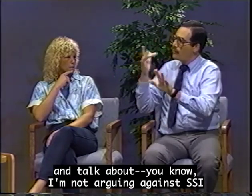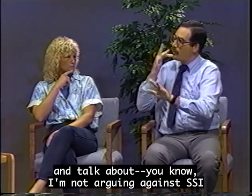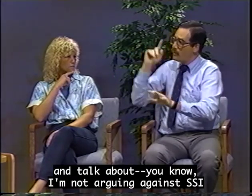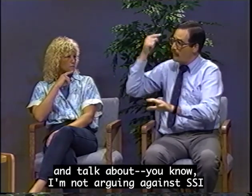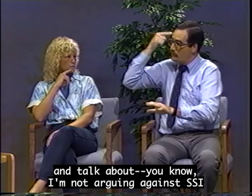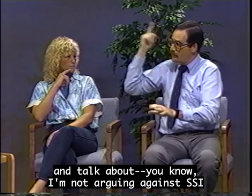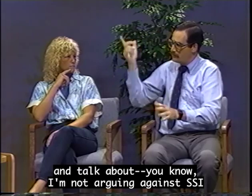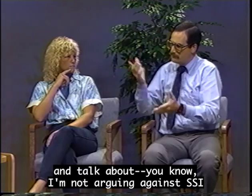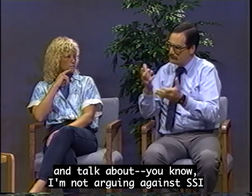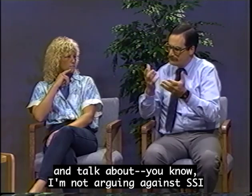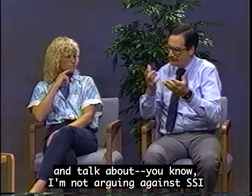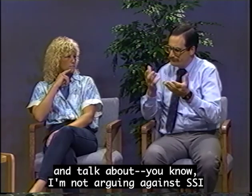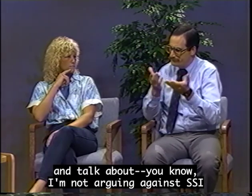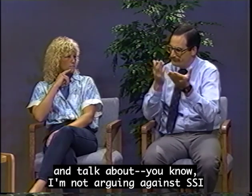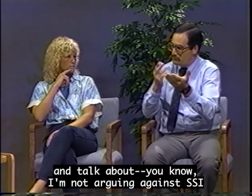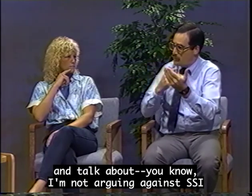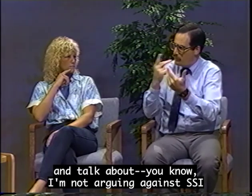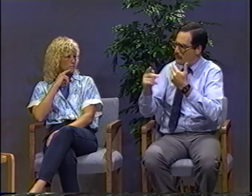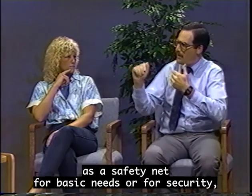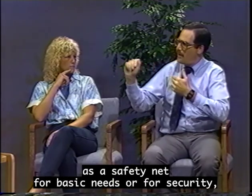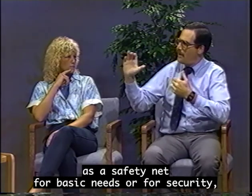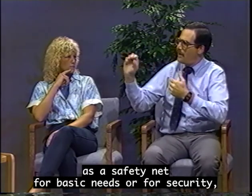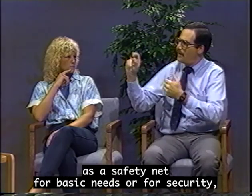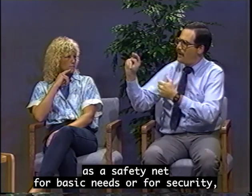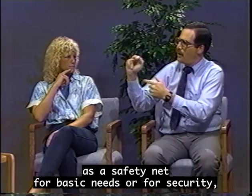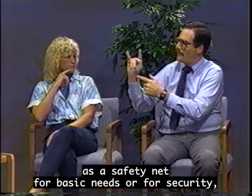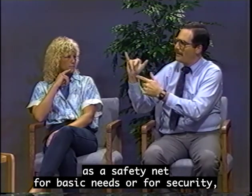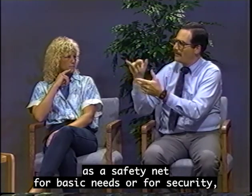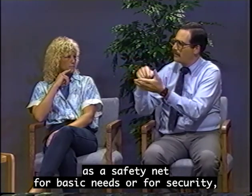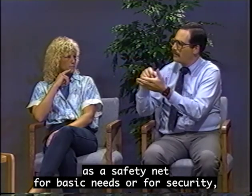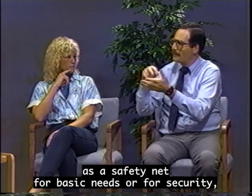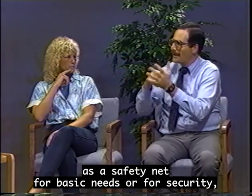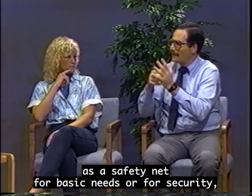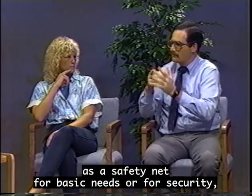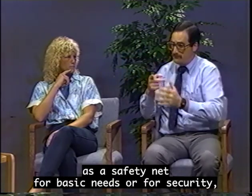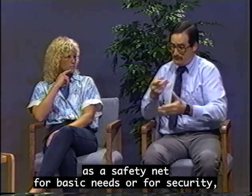talk about, I'm not arguing against SSI as a safety net